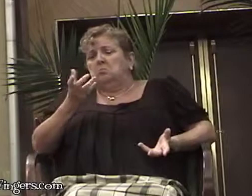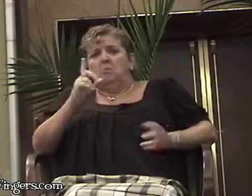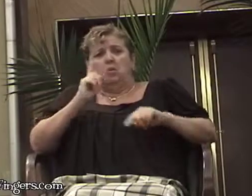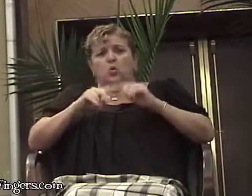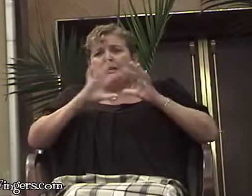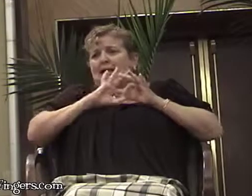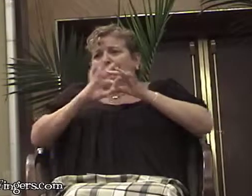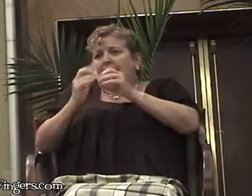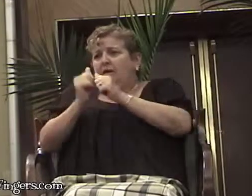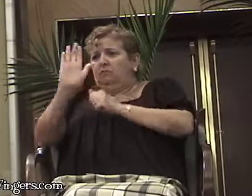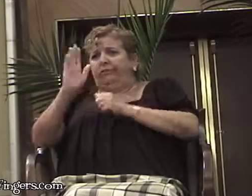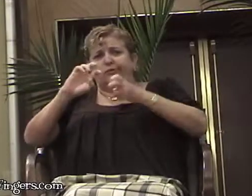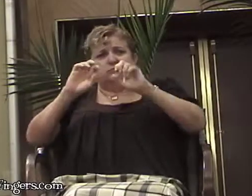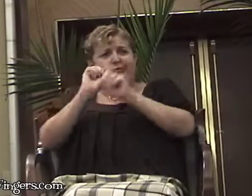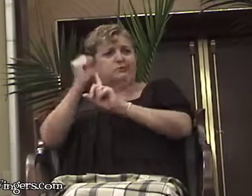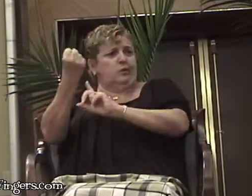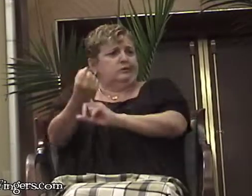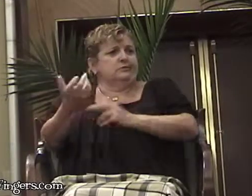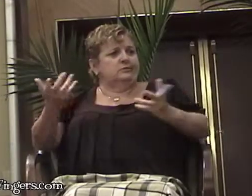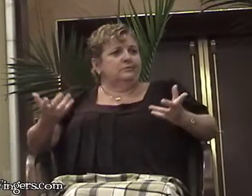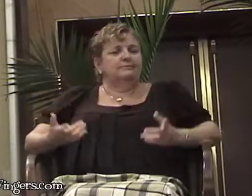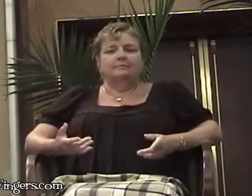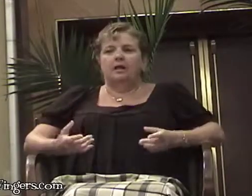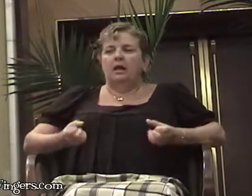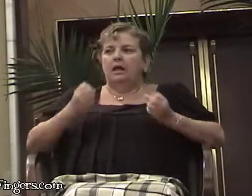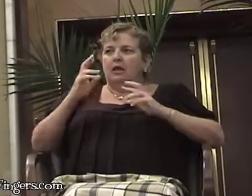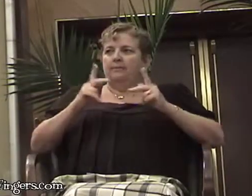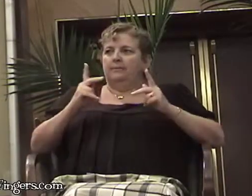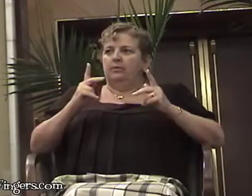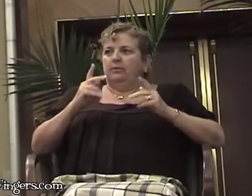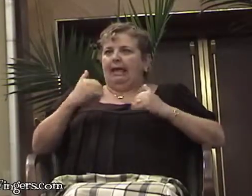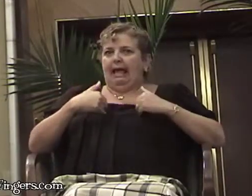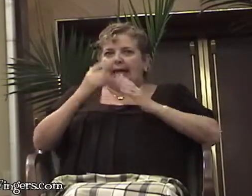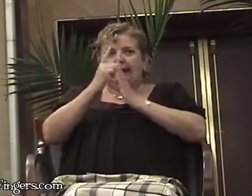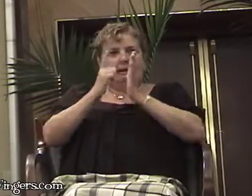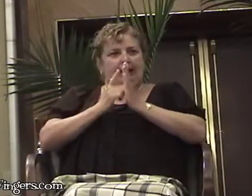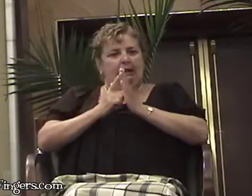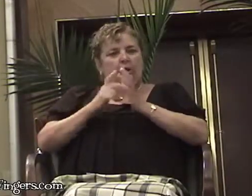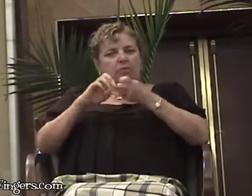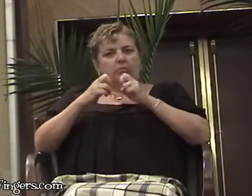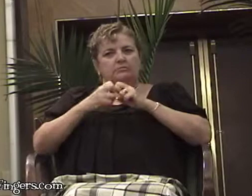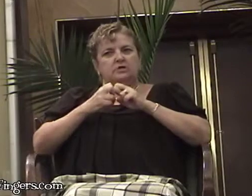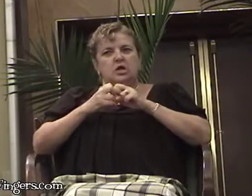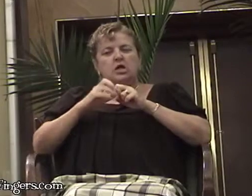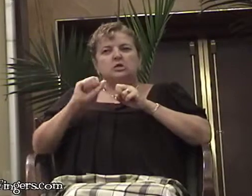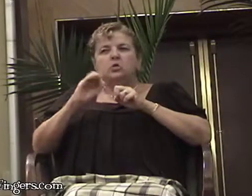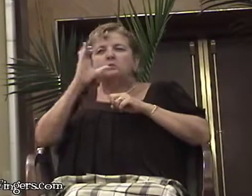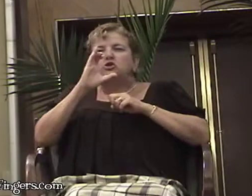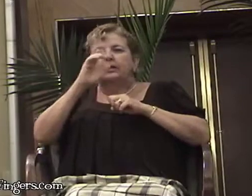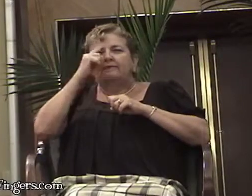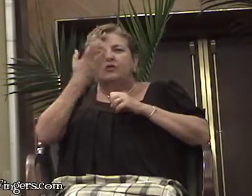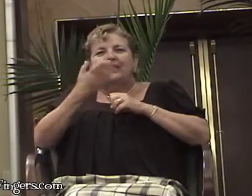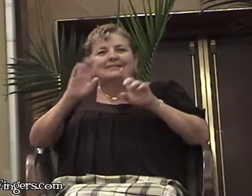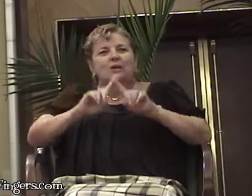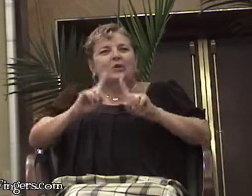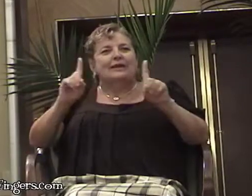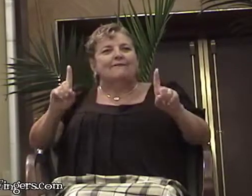legal problems. I didn't have any yet, I'm looking for the differences, not the similarities. But what bothered me the most, without